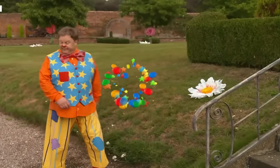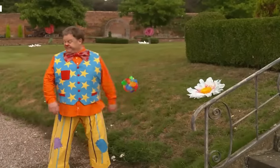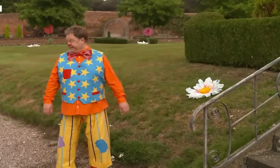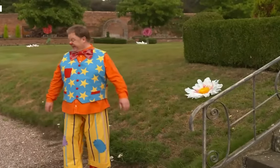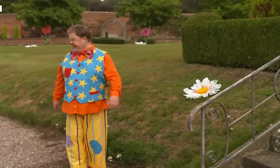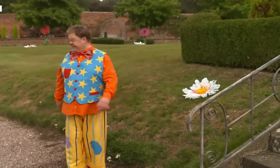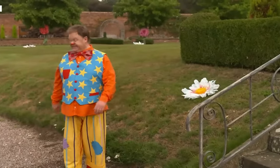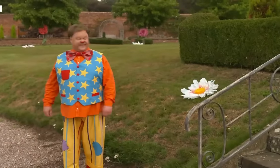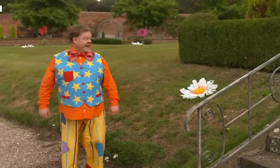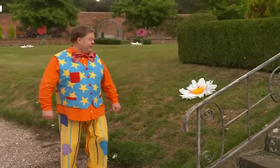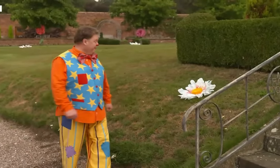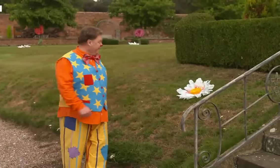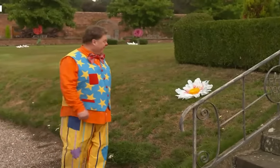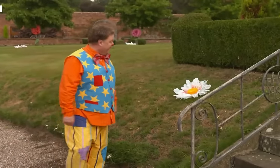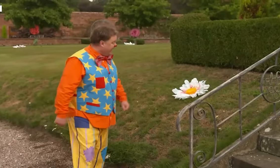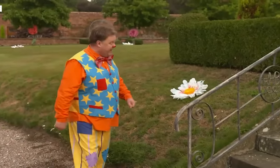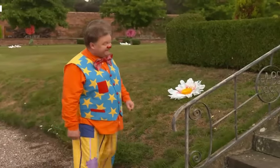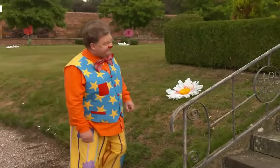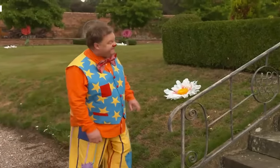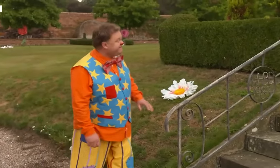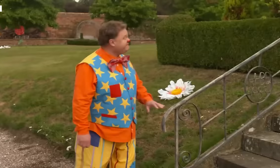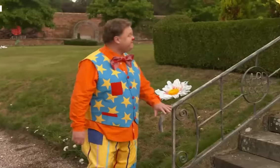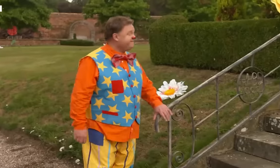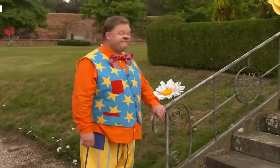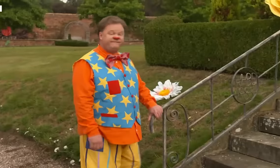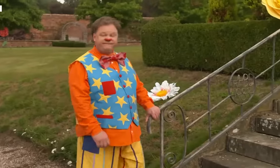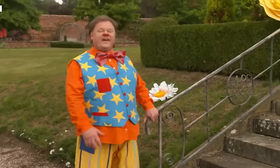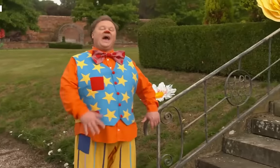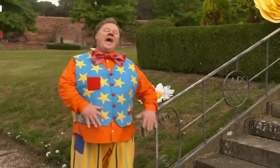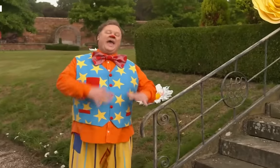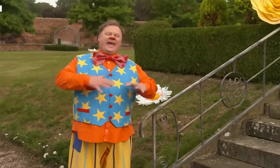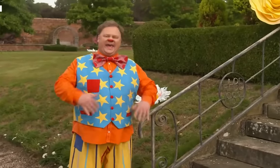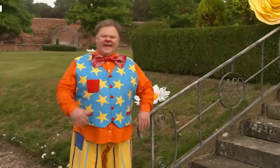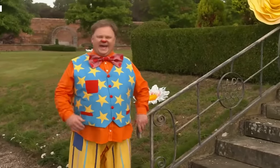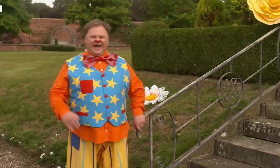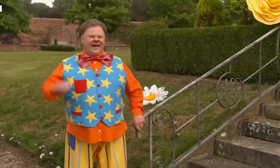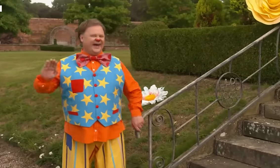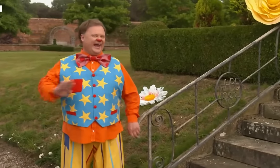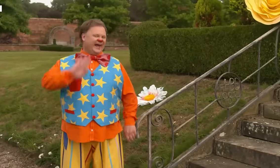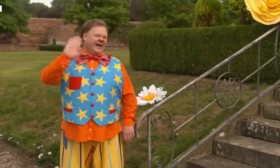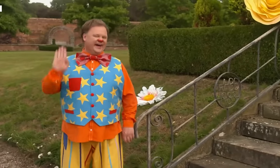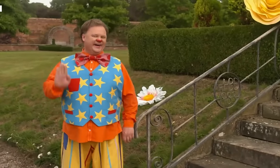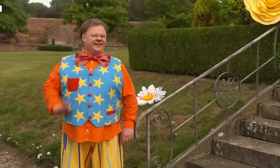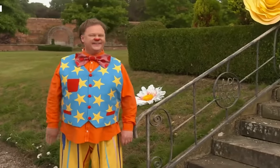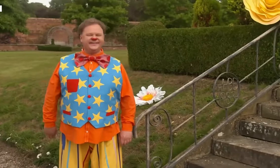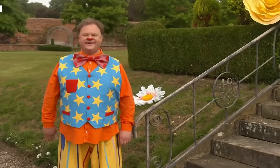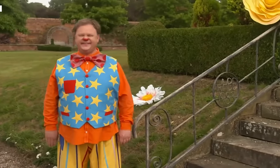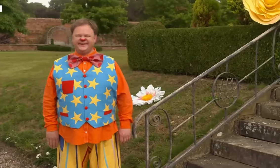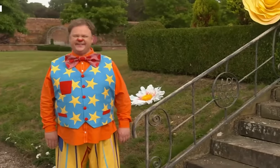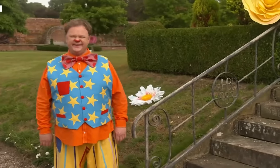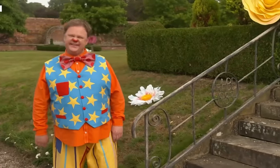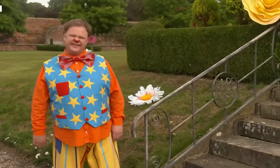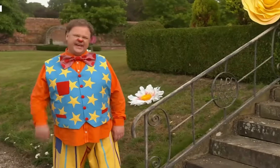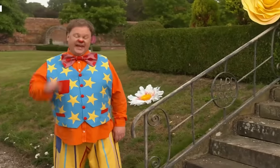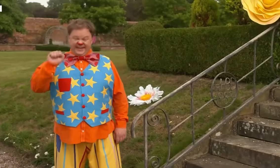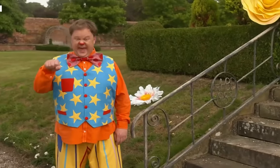Must be here somewhere. Hello, Mr. Tumble. Hi. Oh, hello. Are you looking for something?